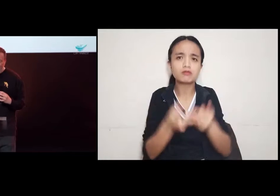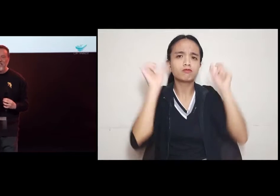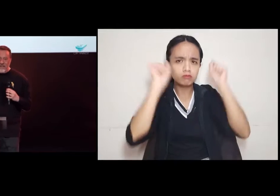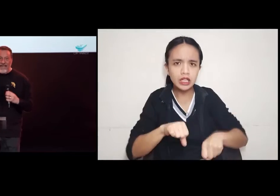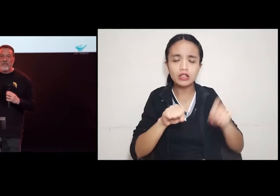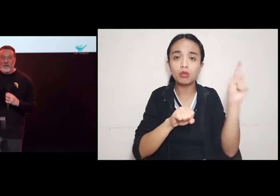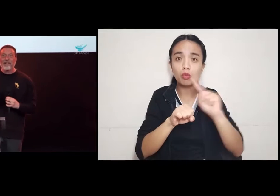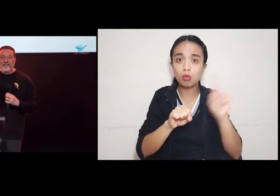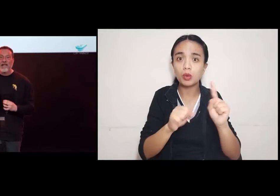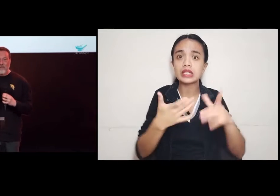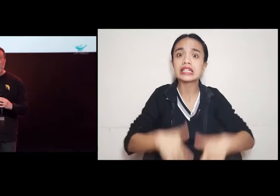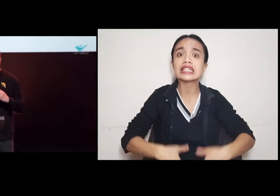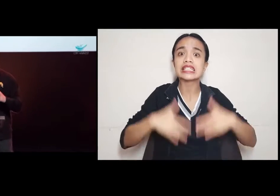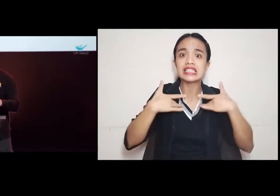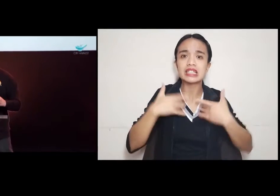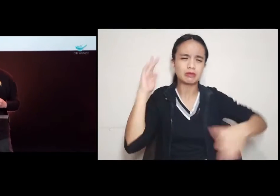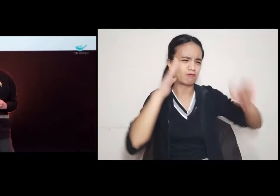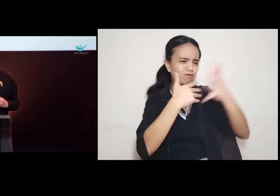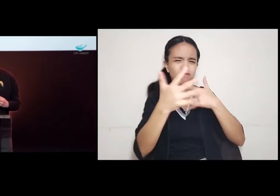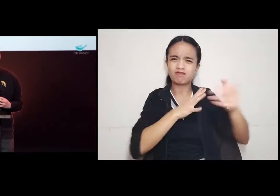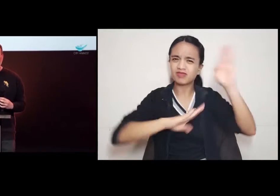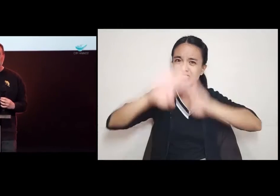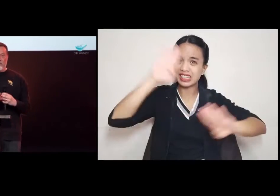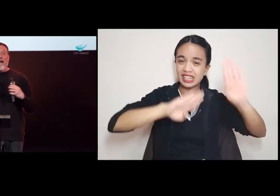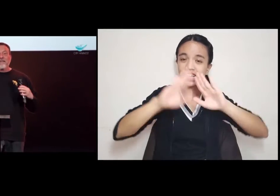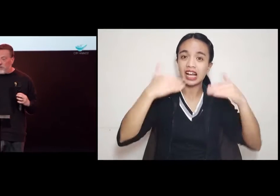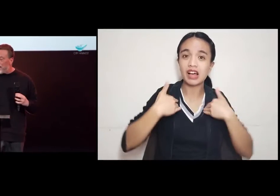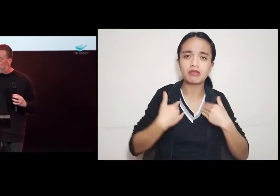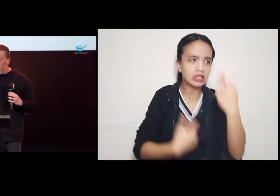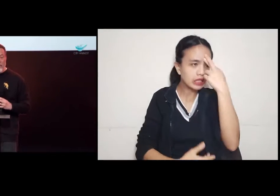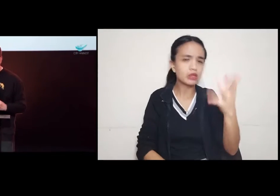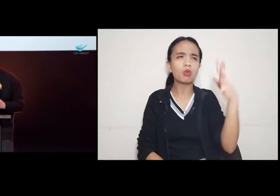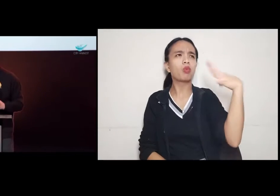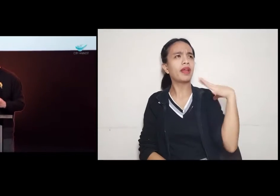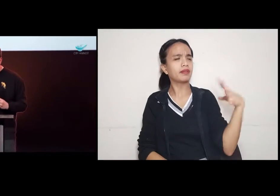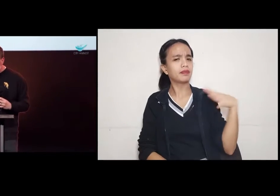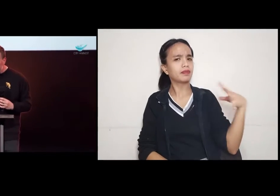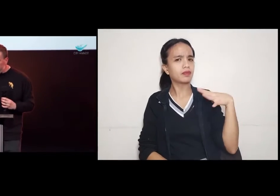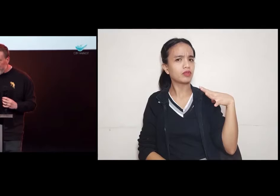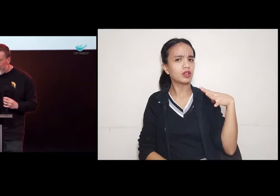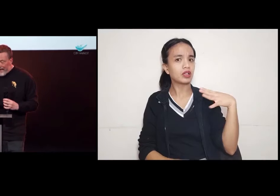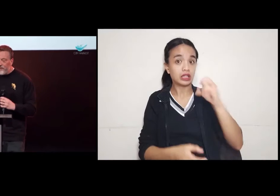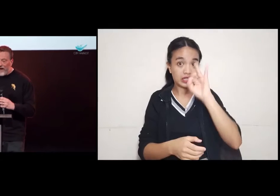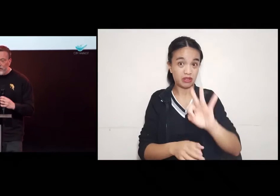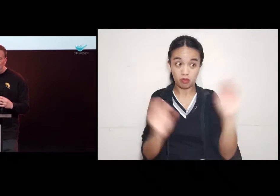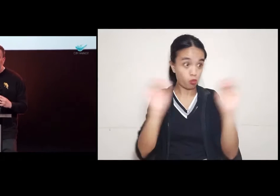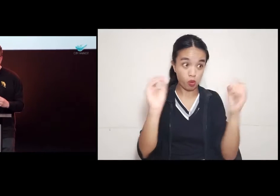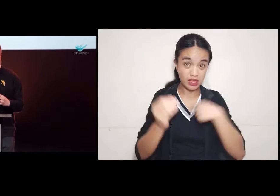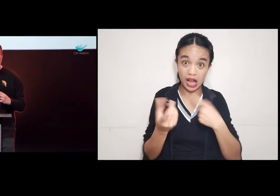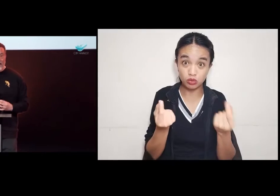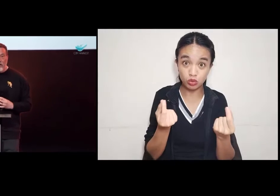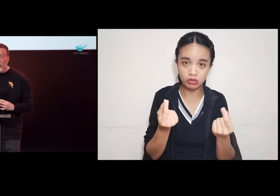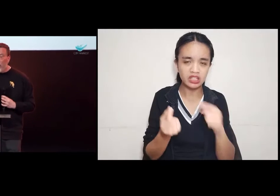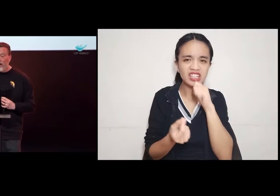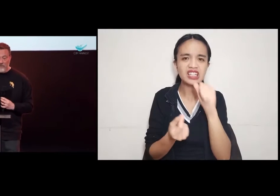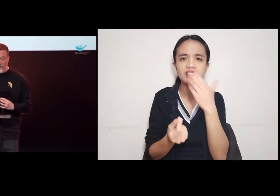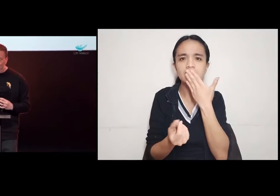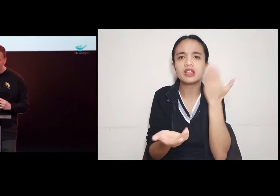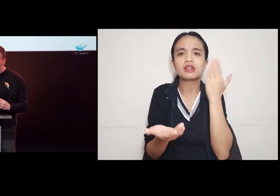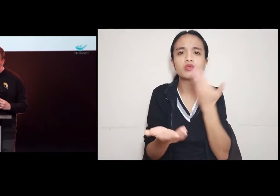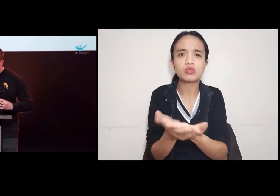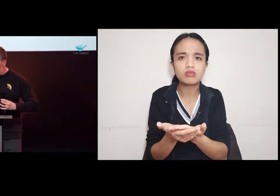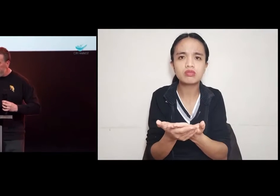where we can actually get to in our life in the middle of a crisis. We finally realize, wait a minute, if I do nothing, it's not going to go